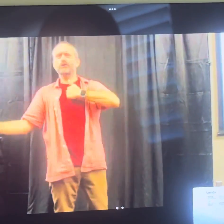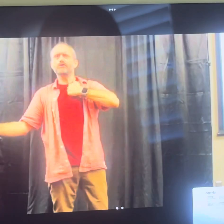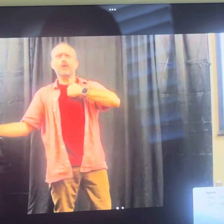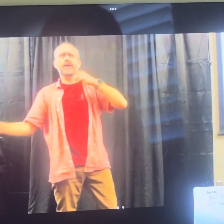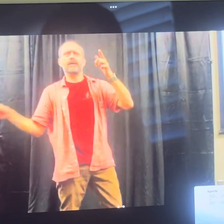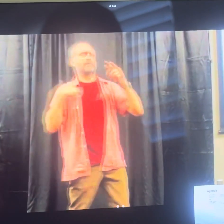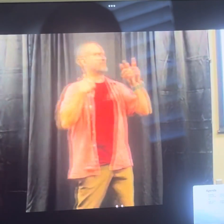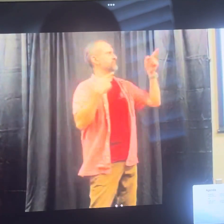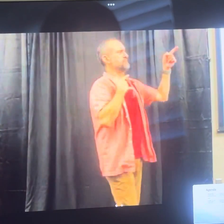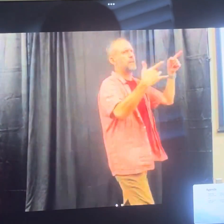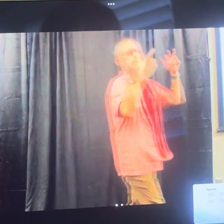Sorry.